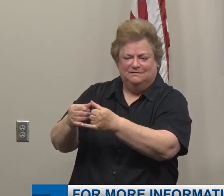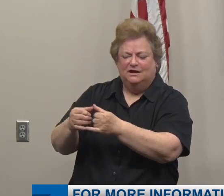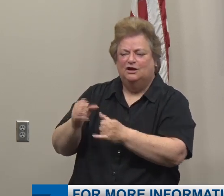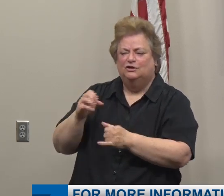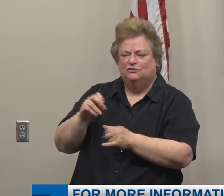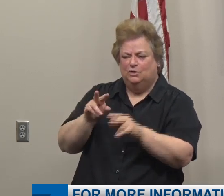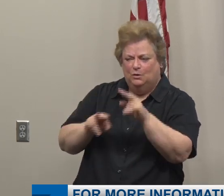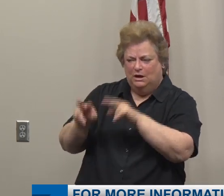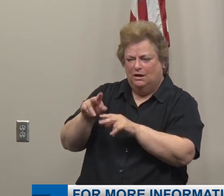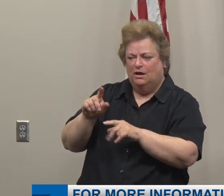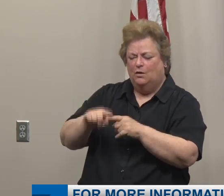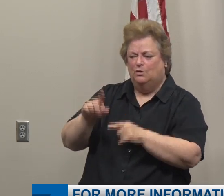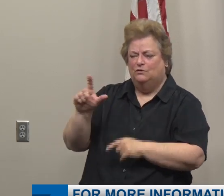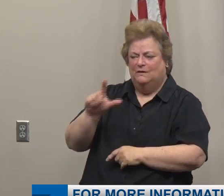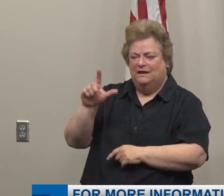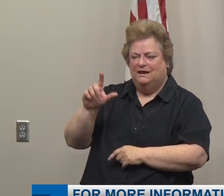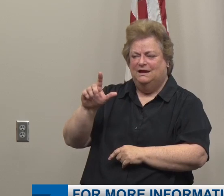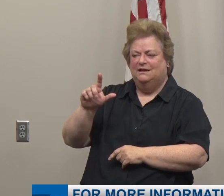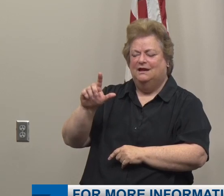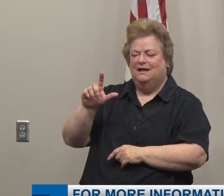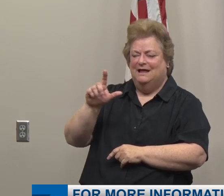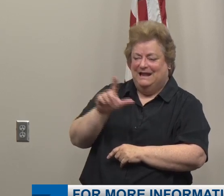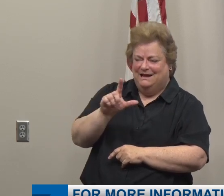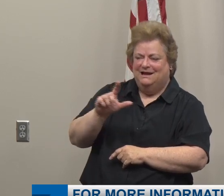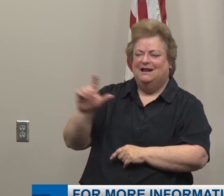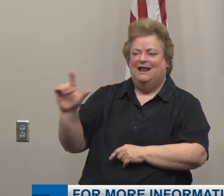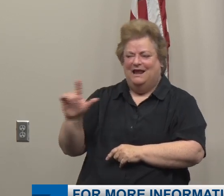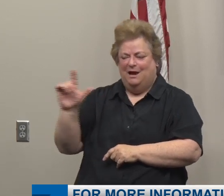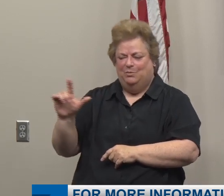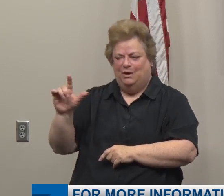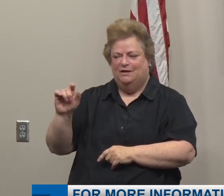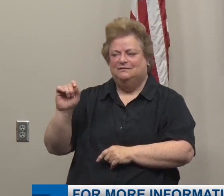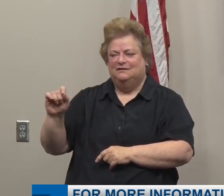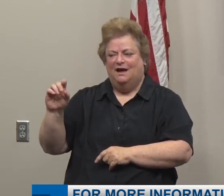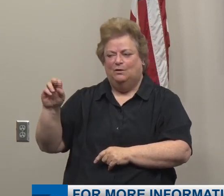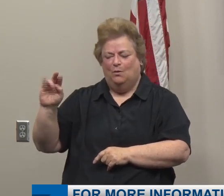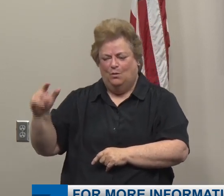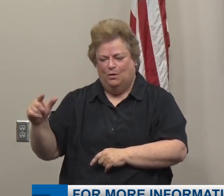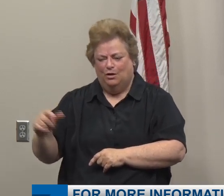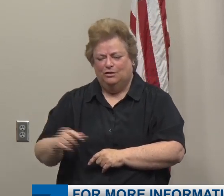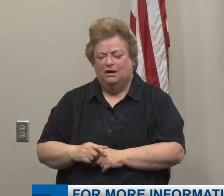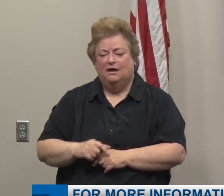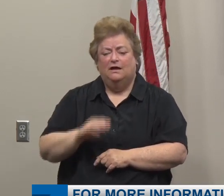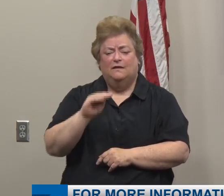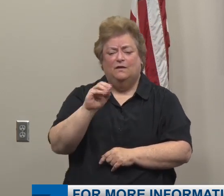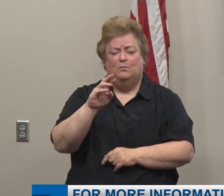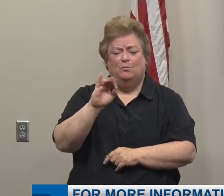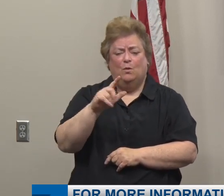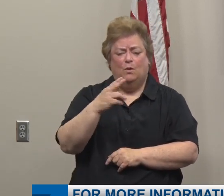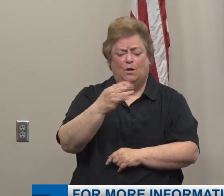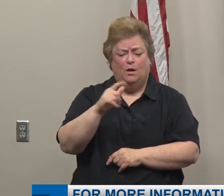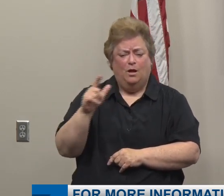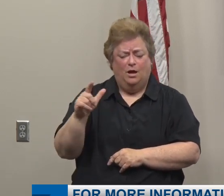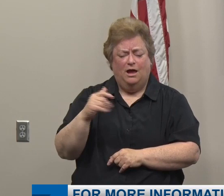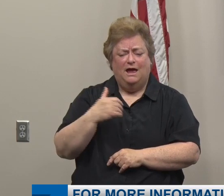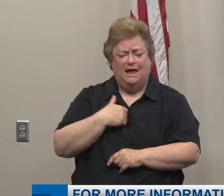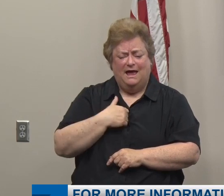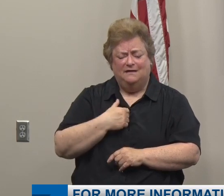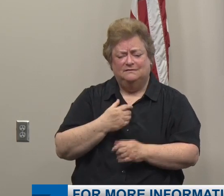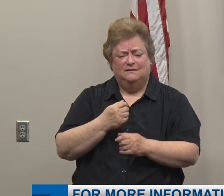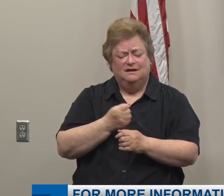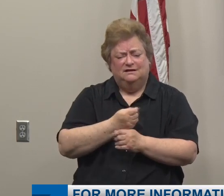for this program at Lincoln libraries org the University of Nebraska's Morrill Hall State Museum has a number of at-home